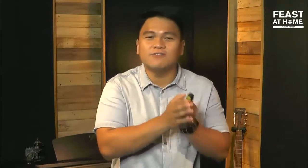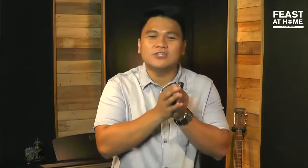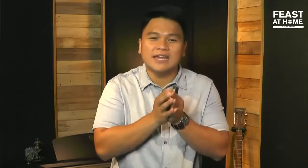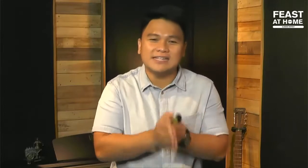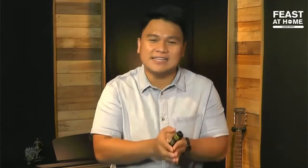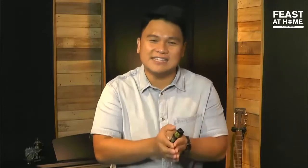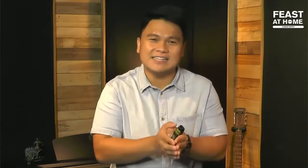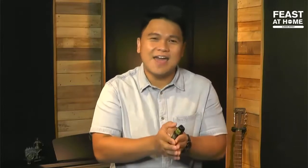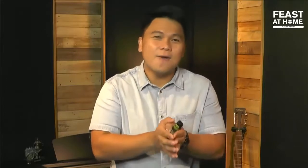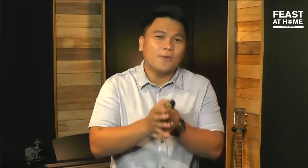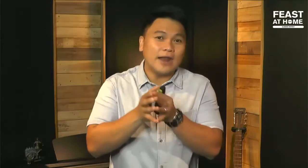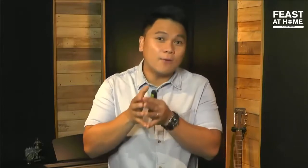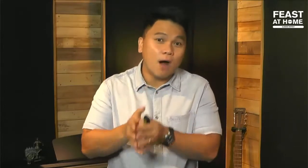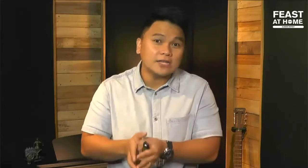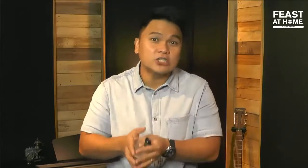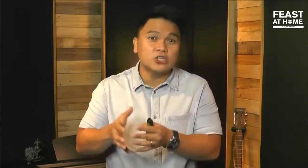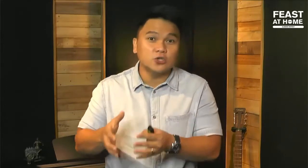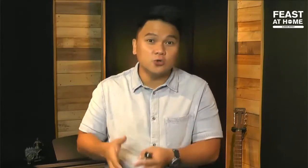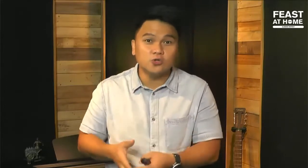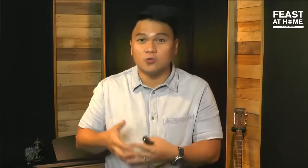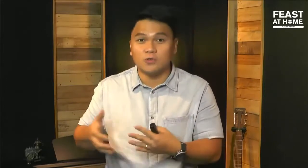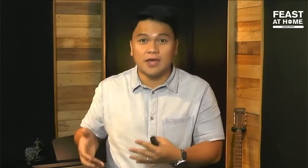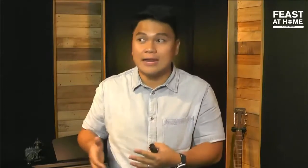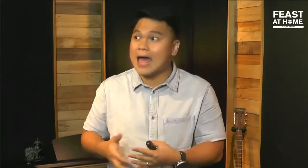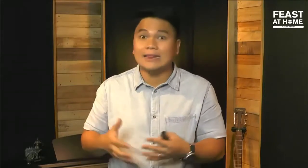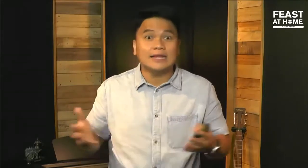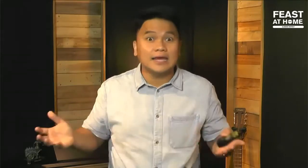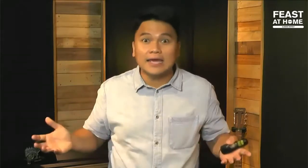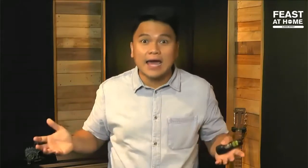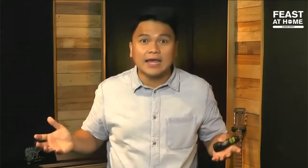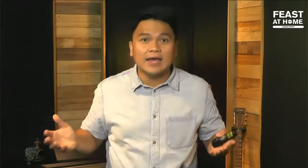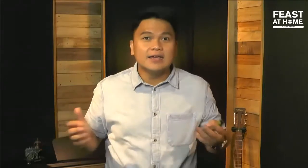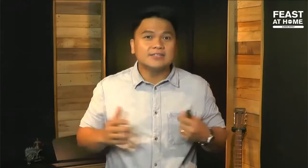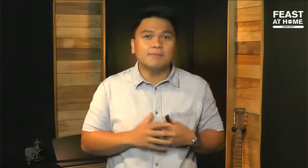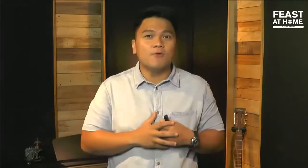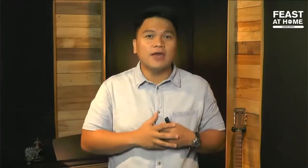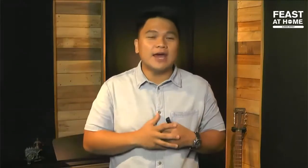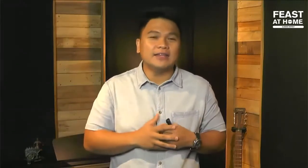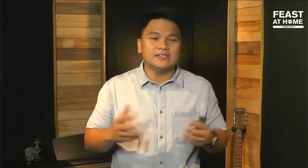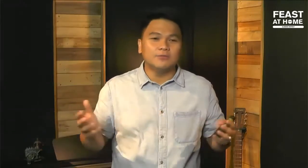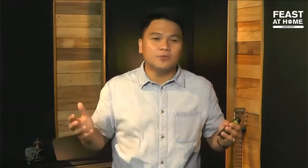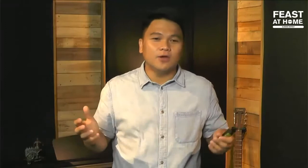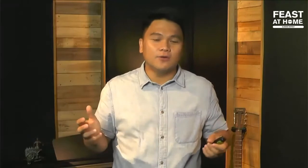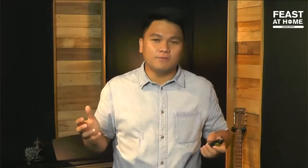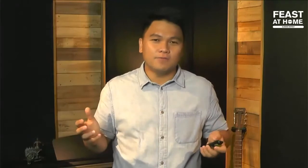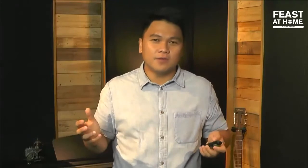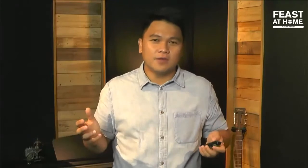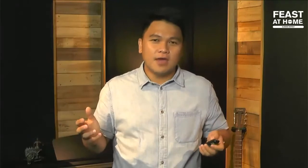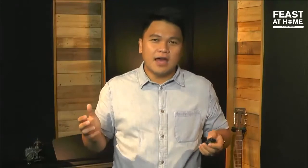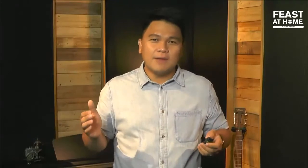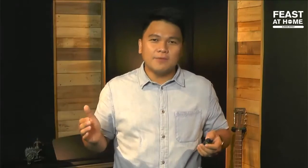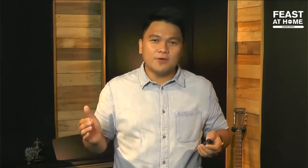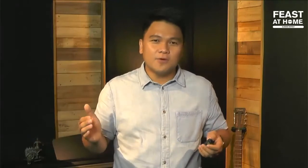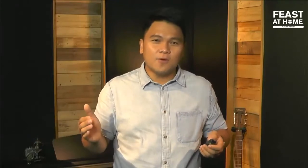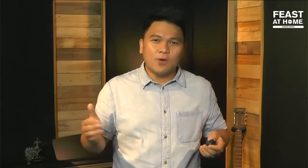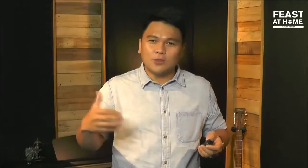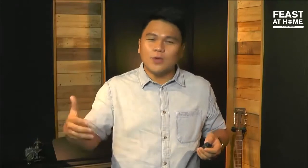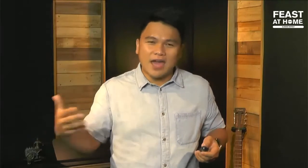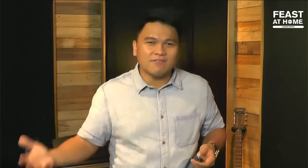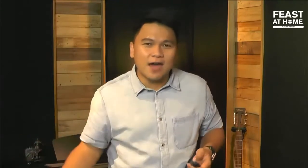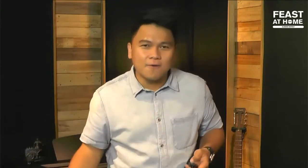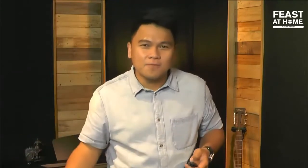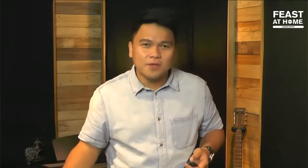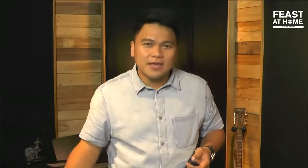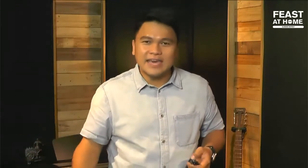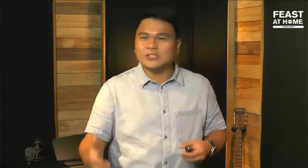stories of Genesis when I watch the news today. Lahat na nangyayari sa buhay natin sa mundo ngayon. Alam nyo, what do we